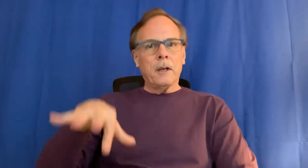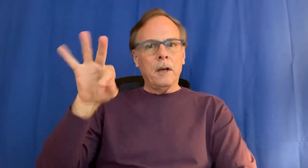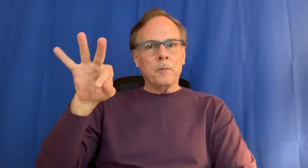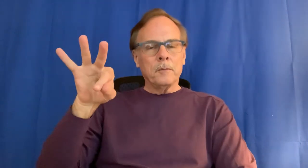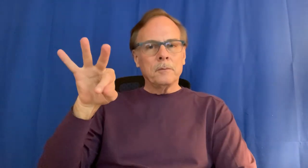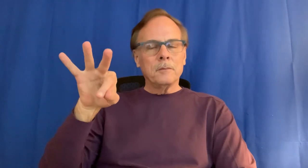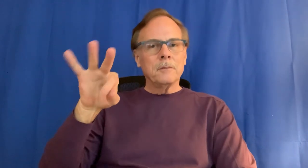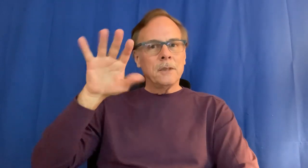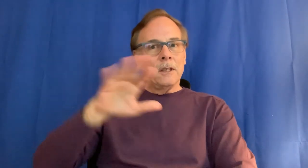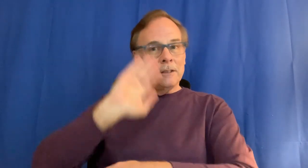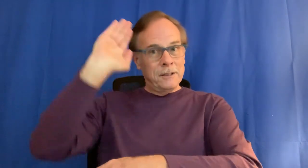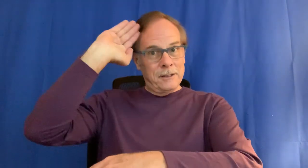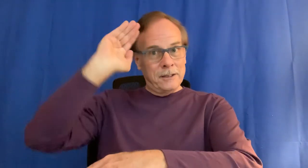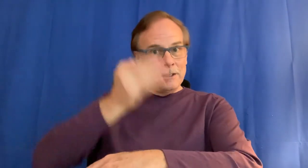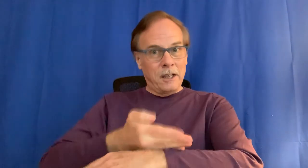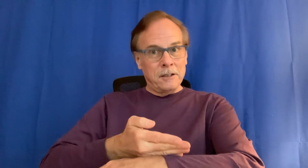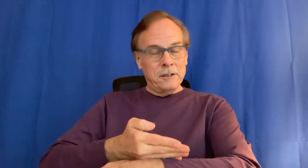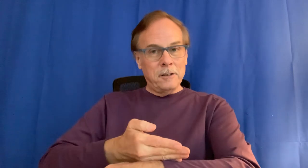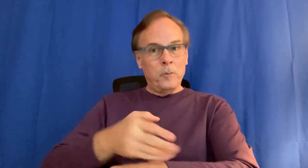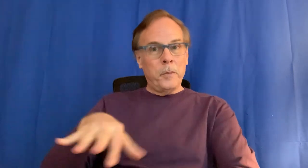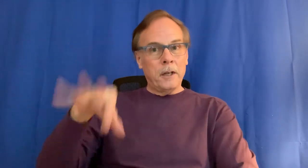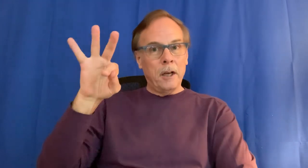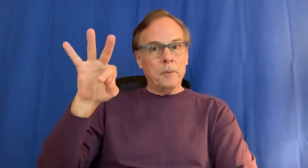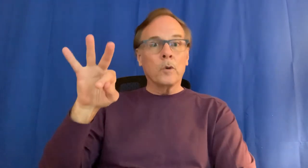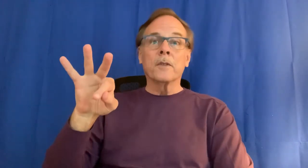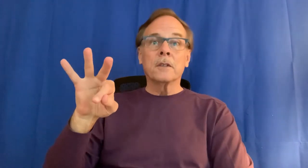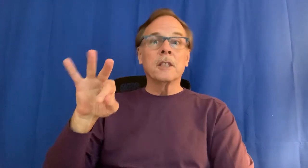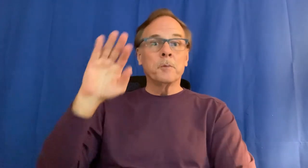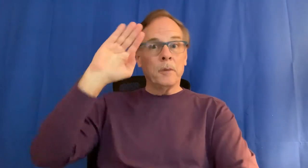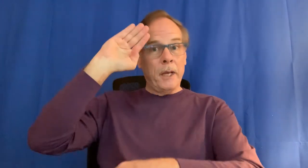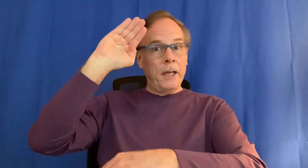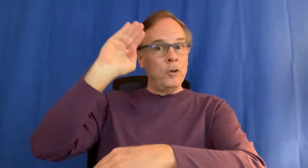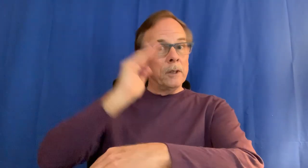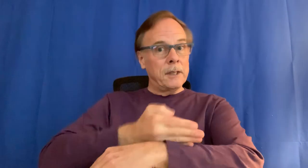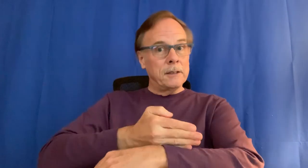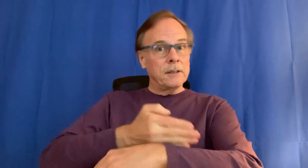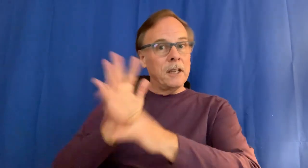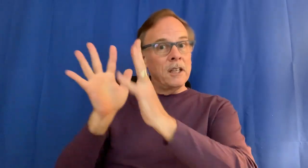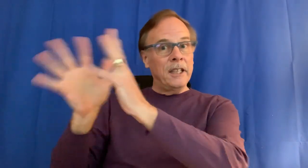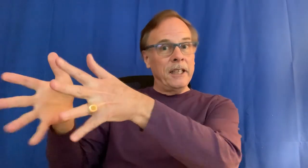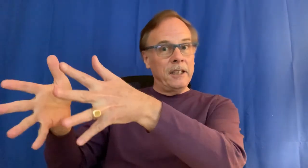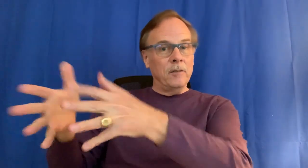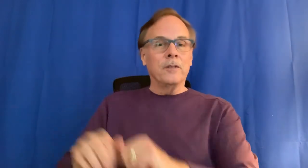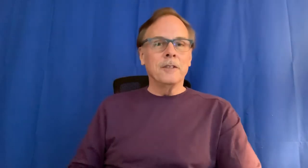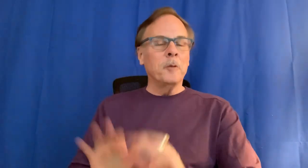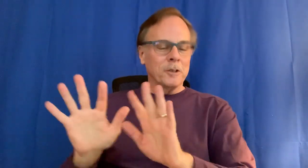Sun, pick up. Sun, pick up. Or if the sun's been bad, you could say sun, leave. No, I'm just